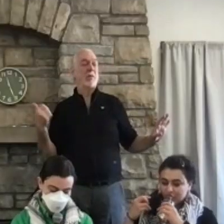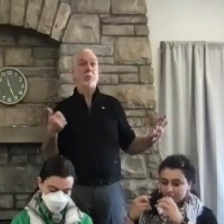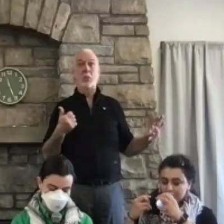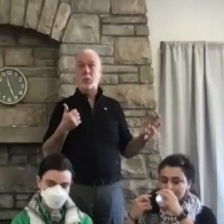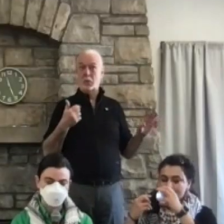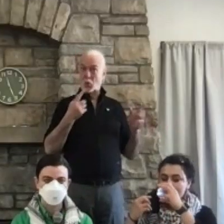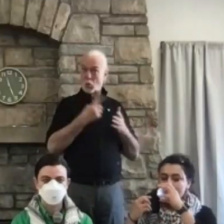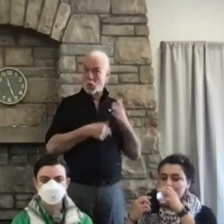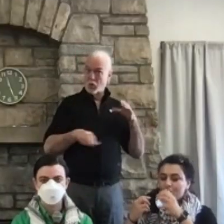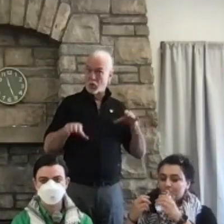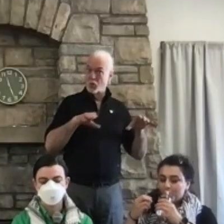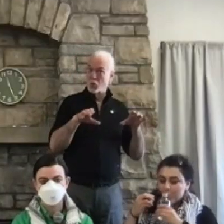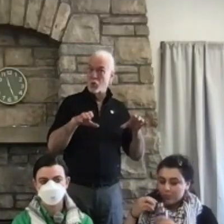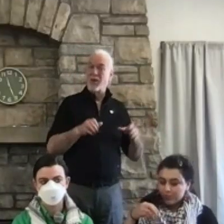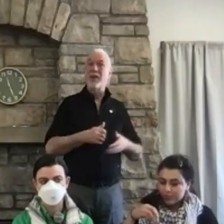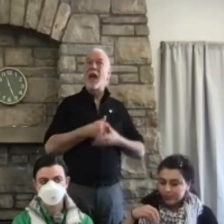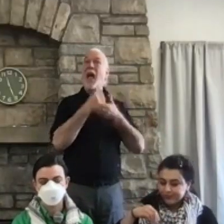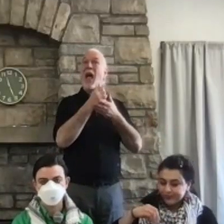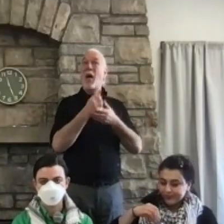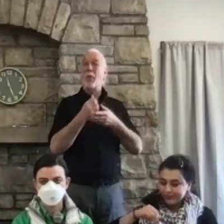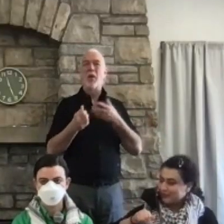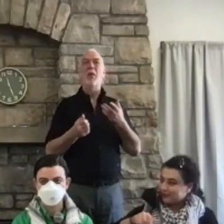to understand how healthcare is